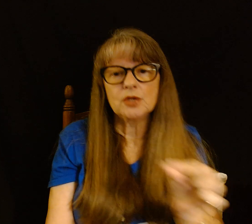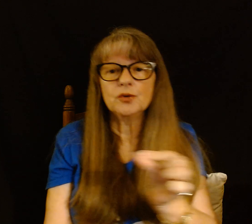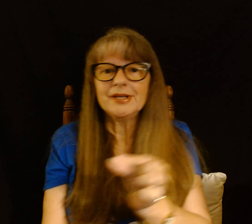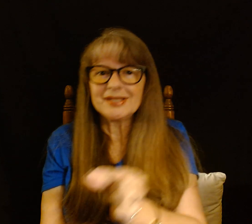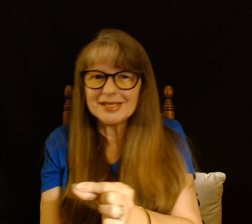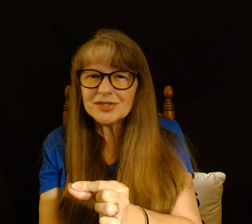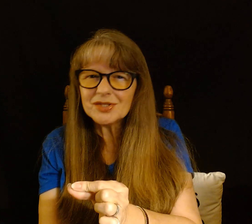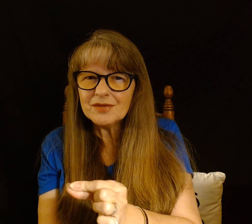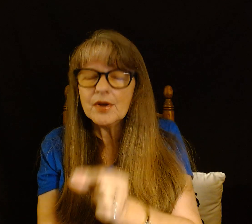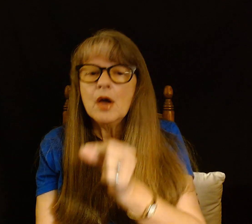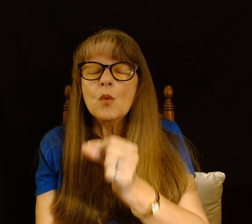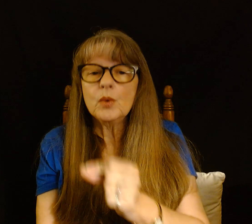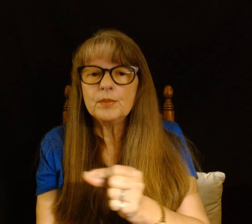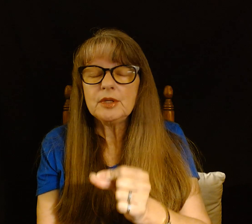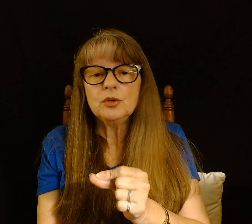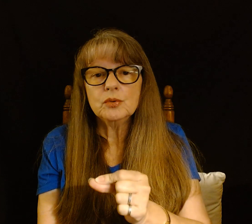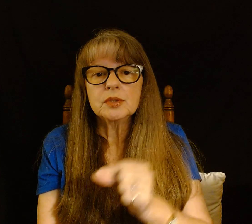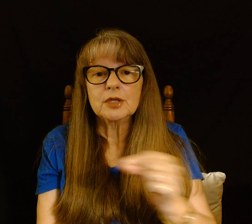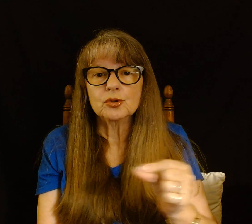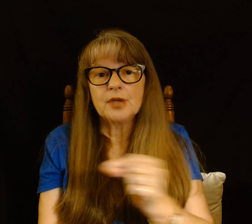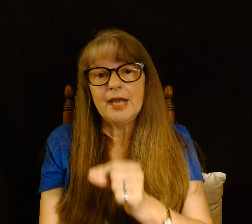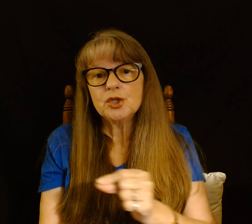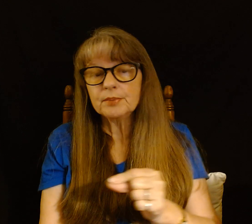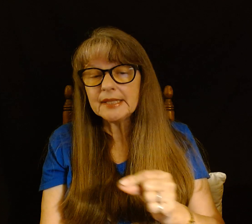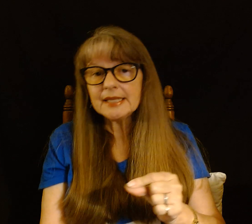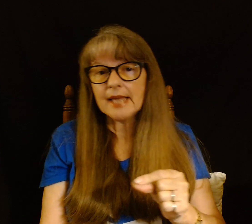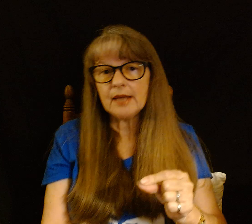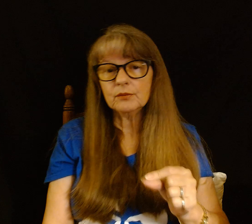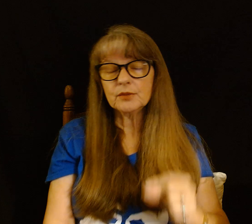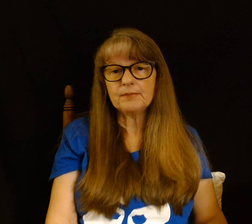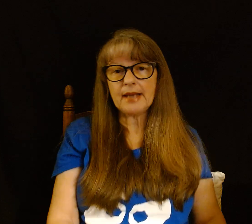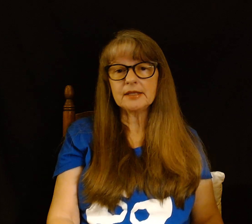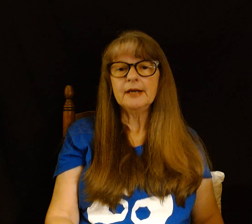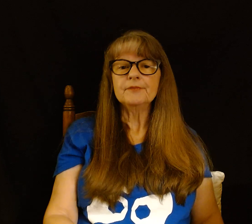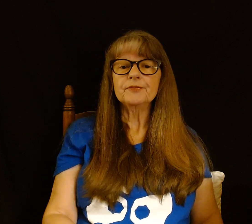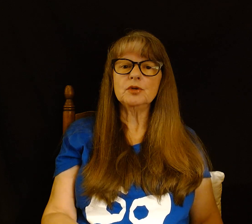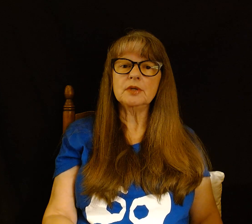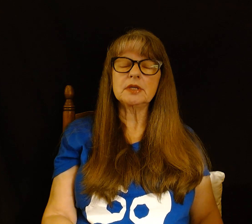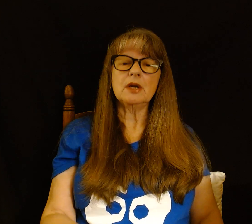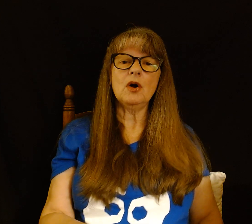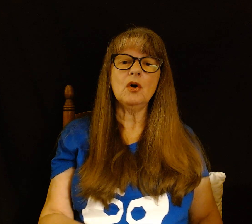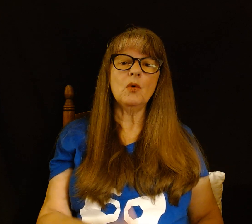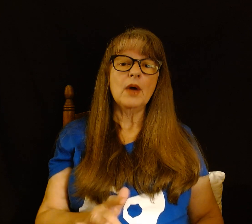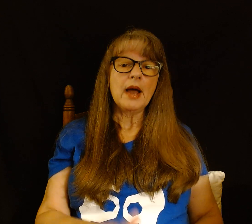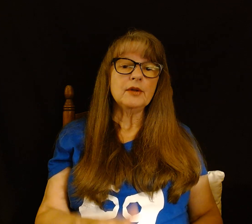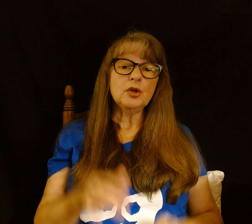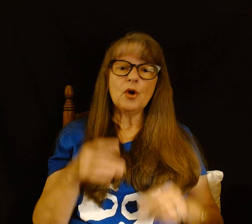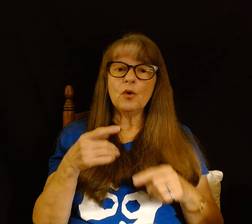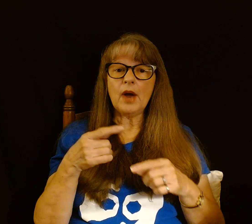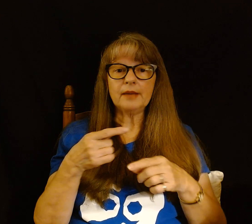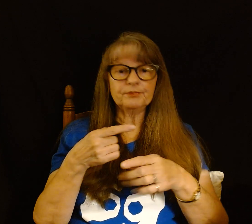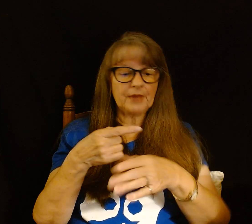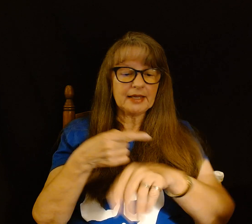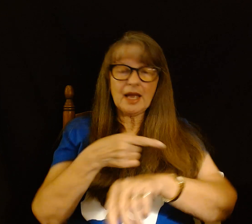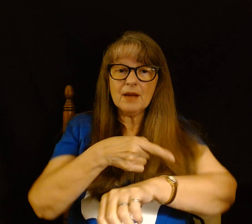and sensitive would be used interchangeably in that respect. So you can say, I cut my